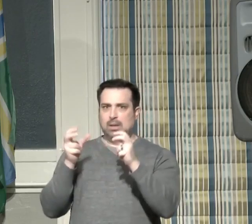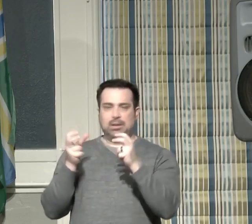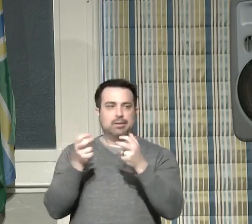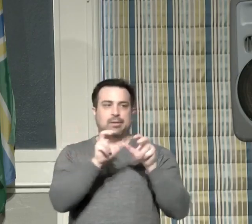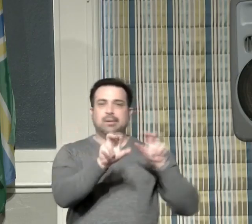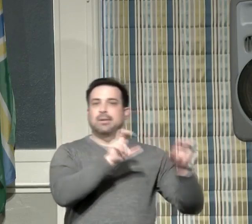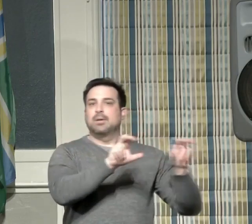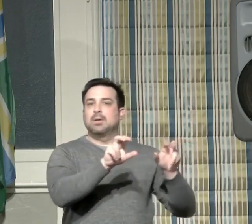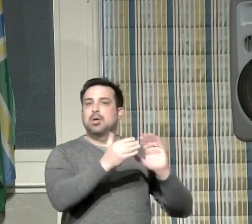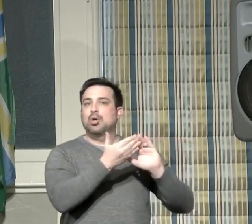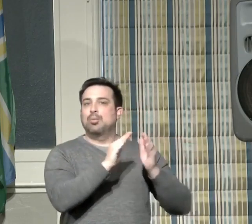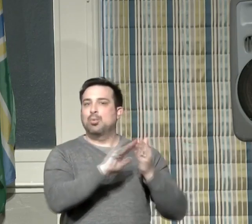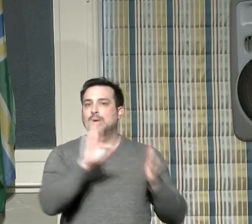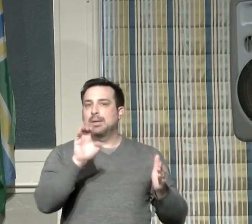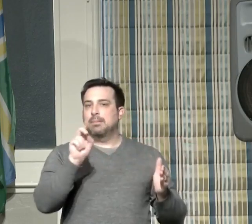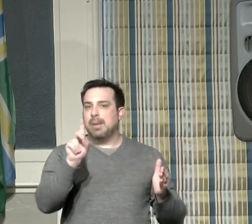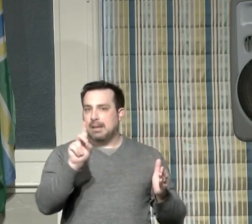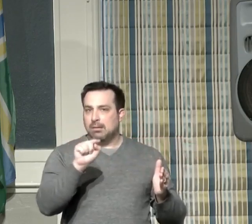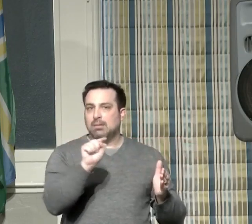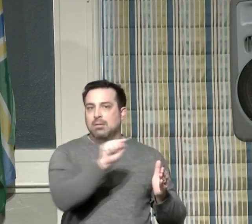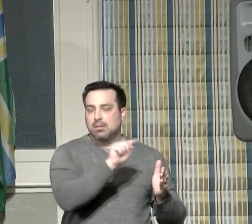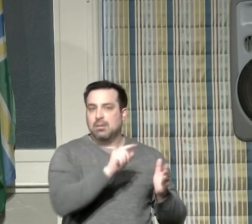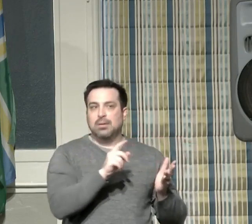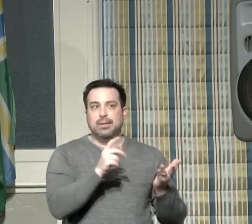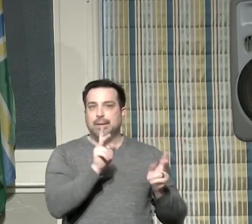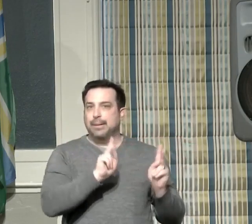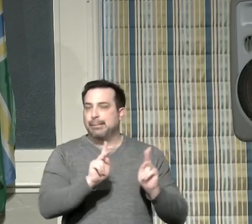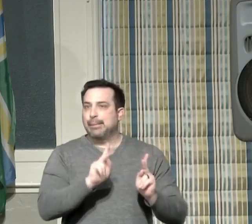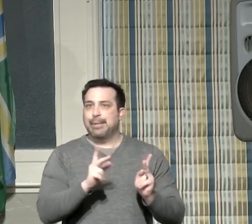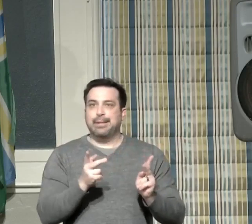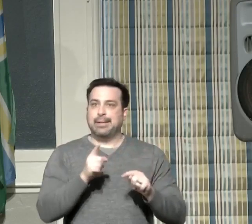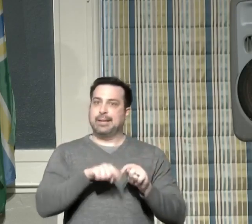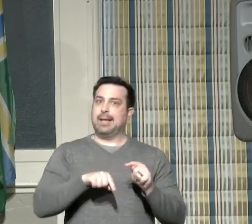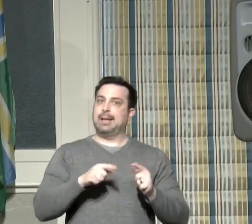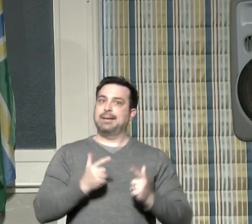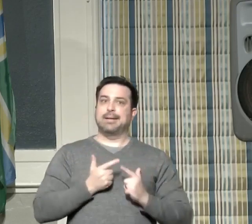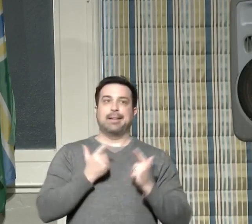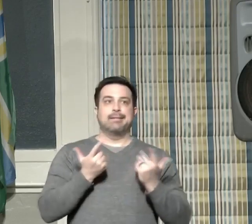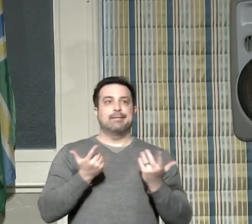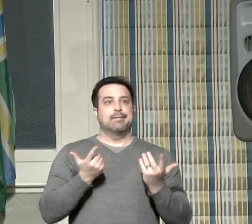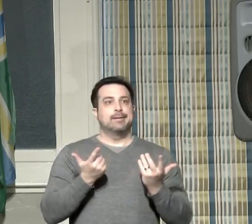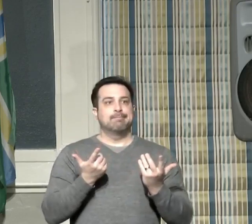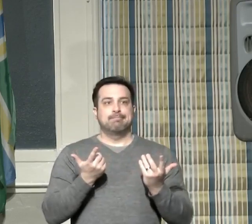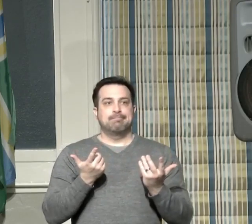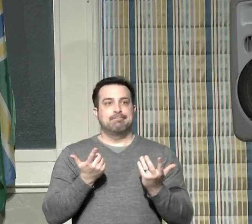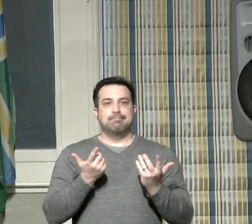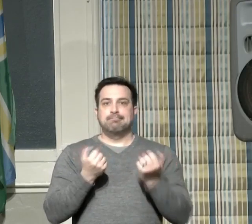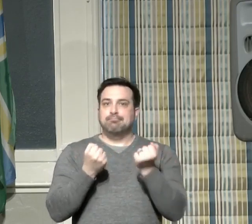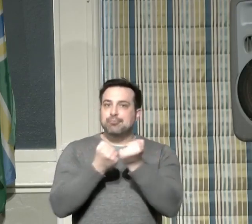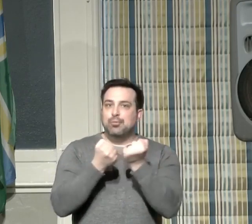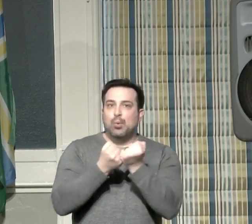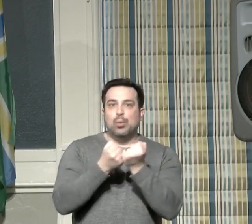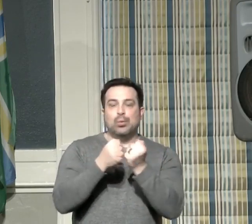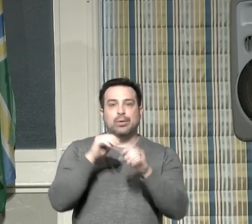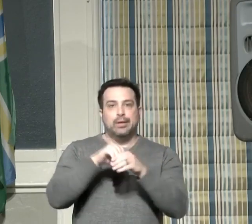for the people who had who were not able to live at a level of with supports in the community. They needed to